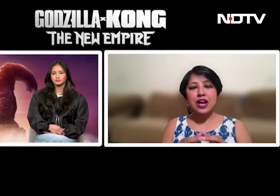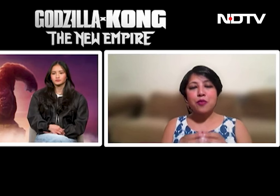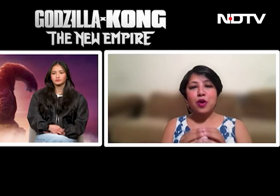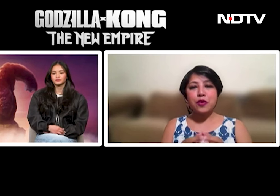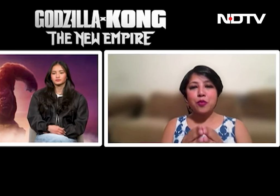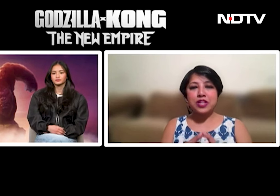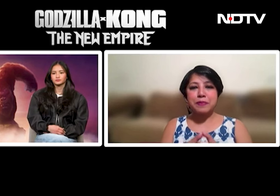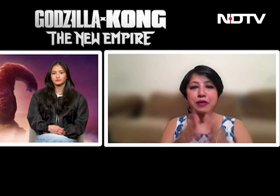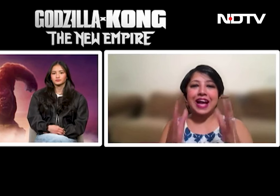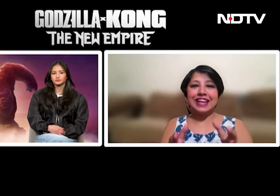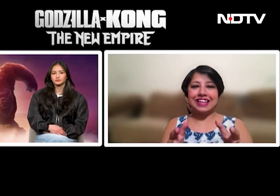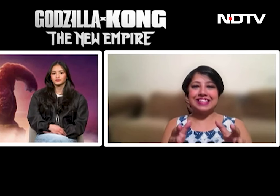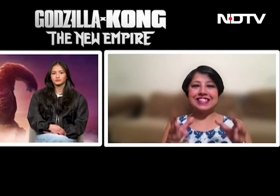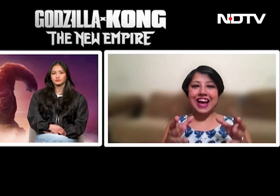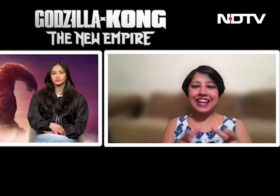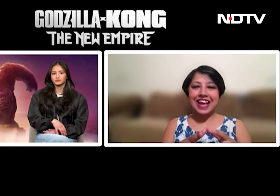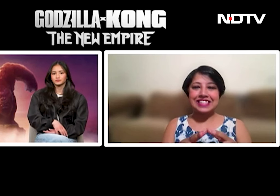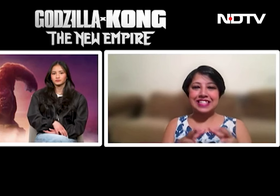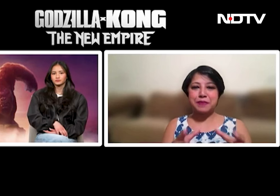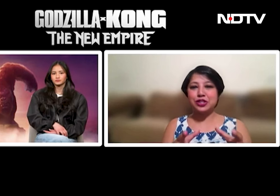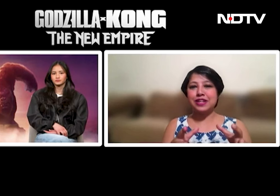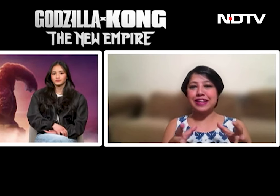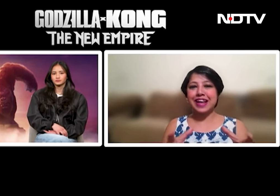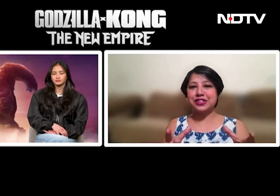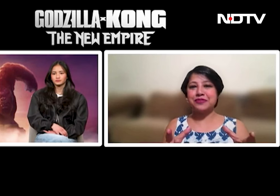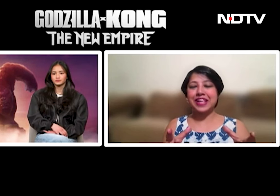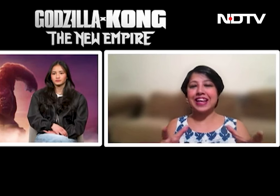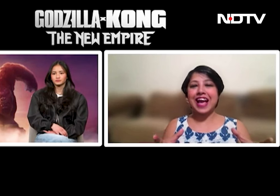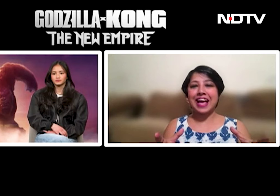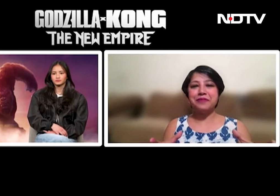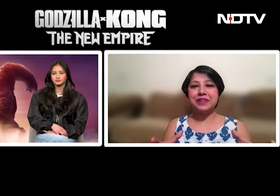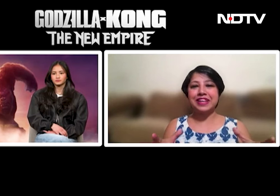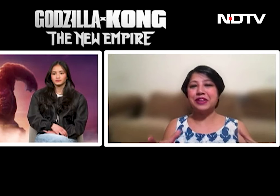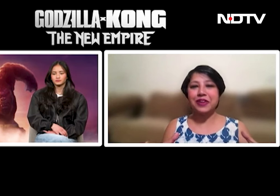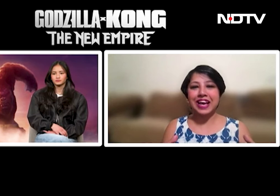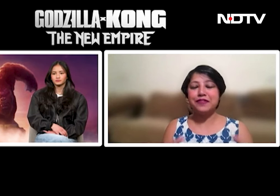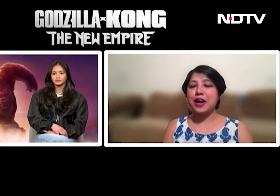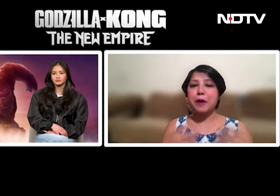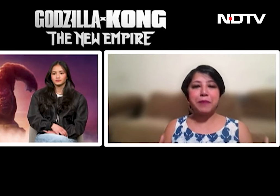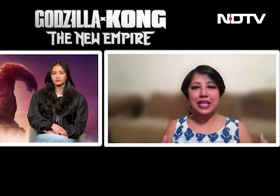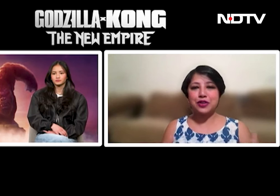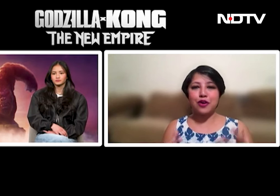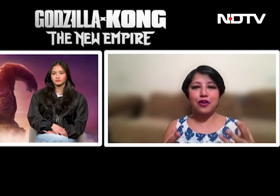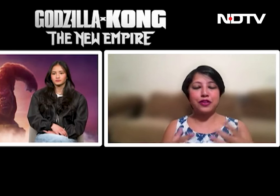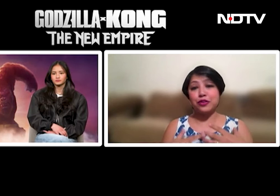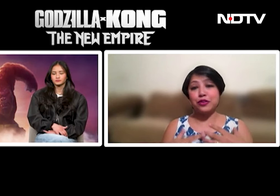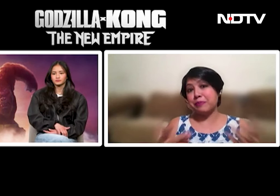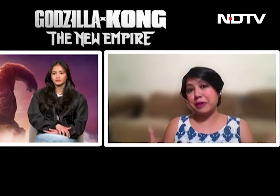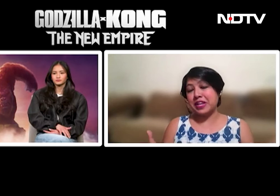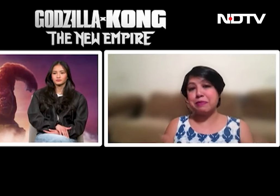what about Kylie? Does Kylie have this special connection with any animal in your life, a pet or, you know, maybe a